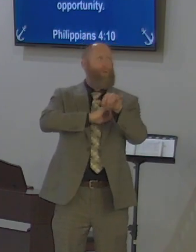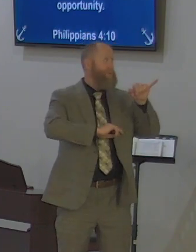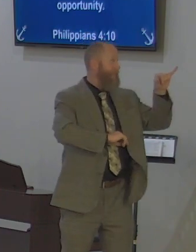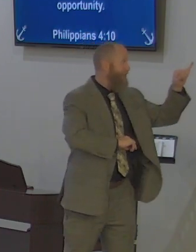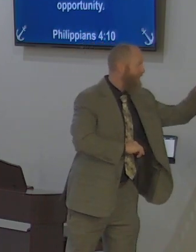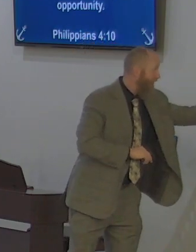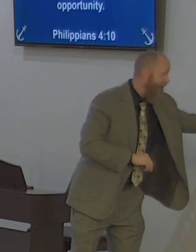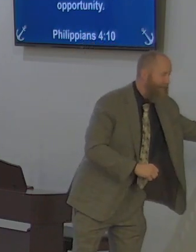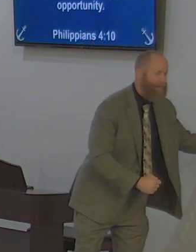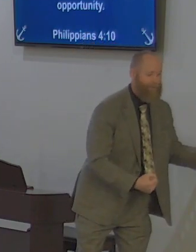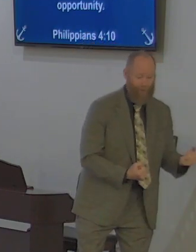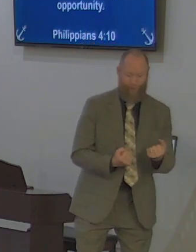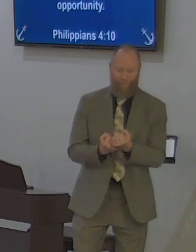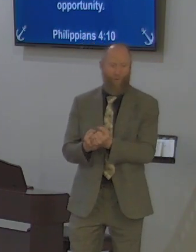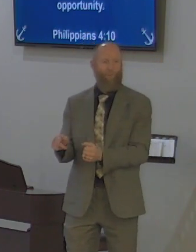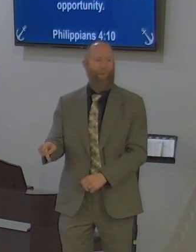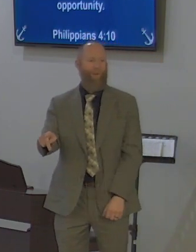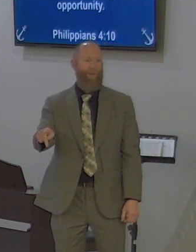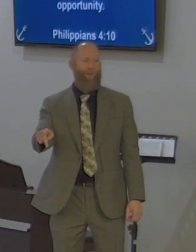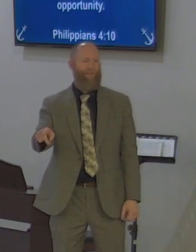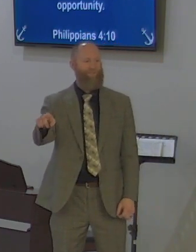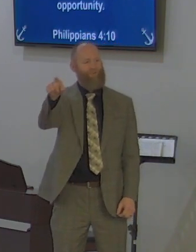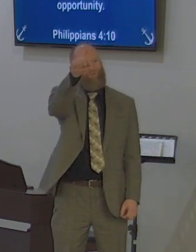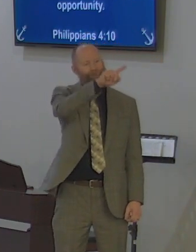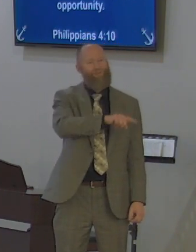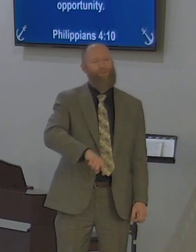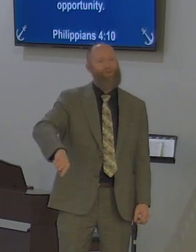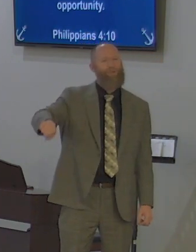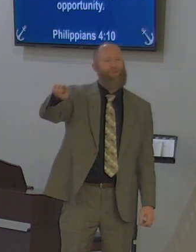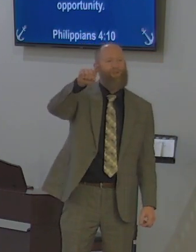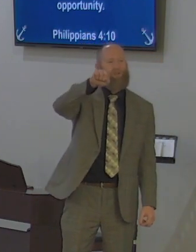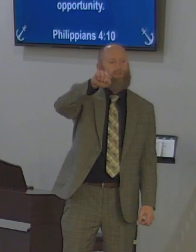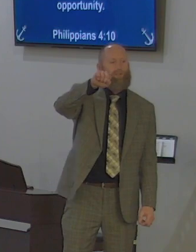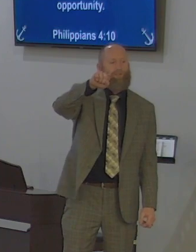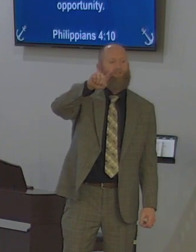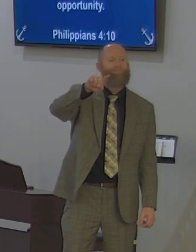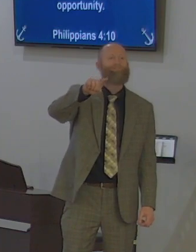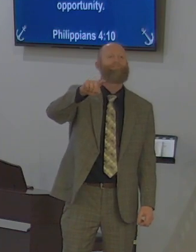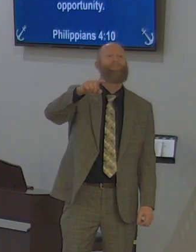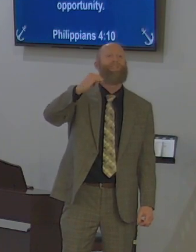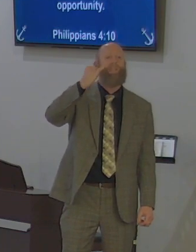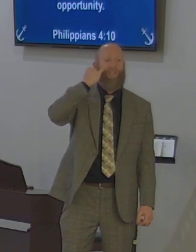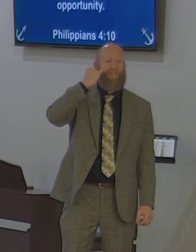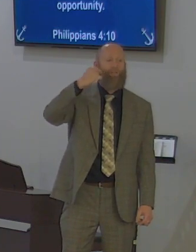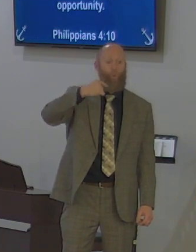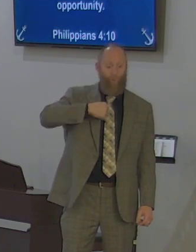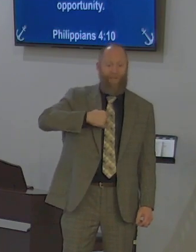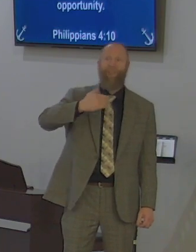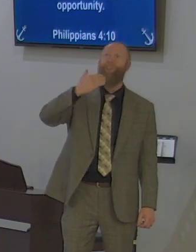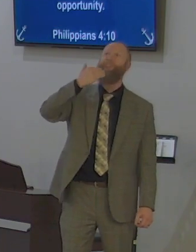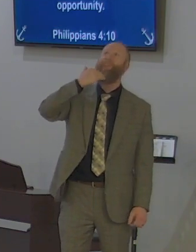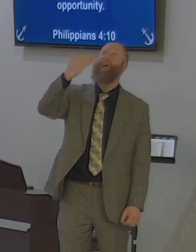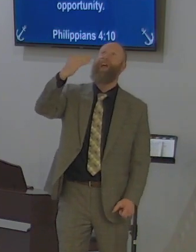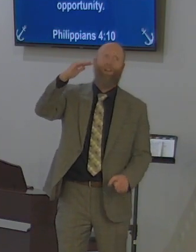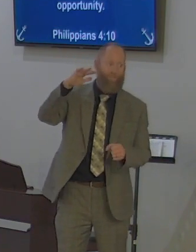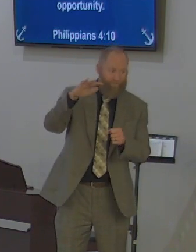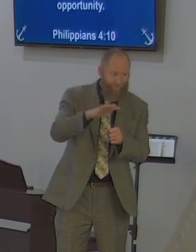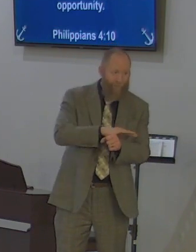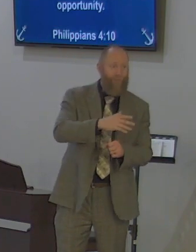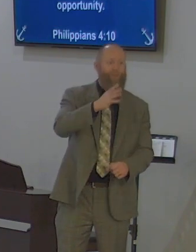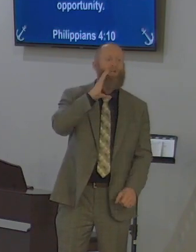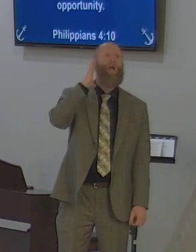Lord. Gratitude and contentment are inseparable. And Paul's journey, really, just